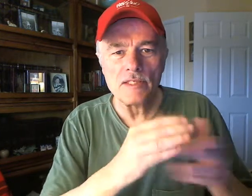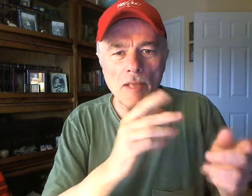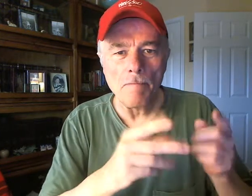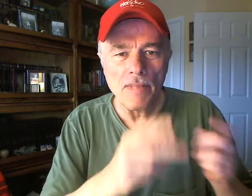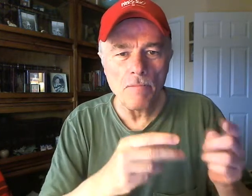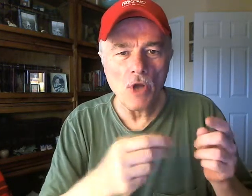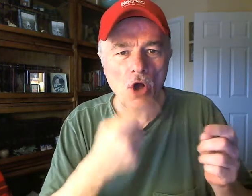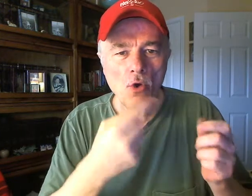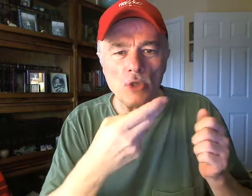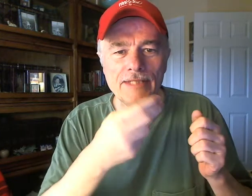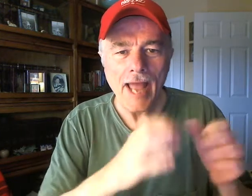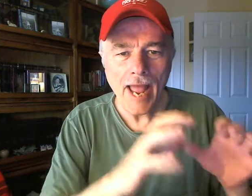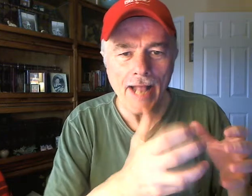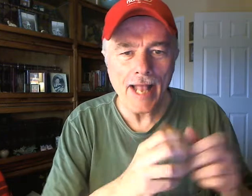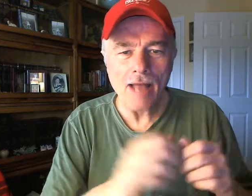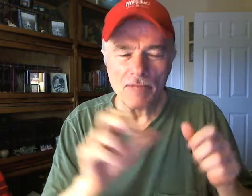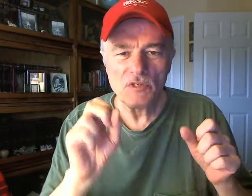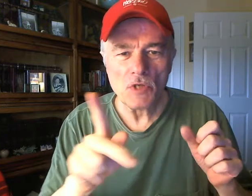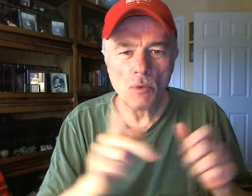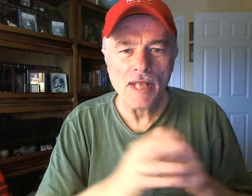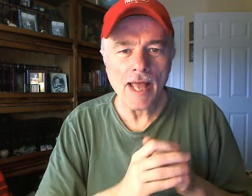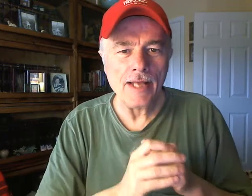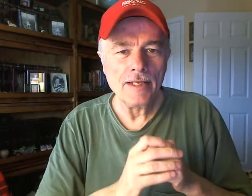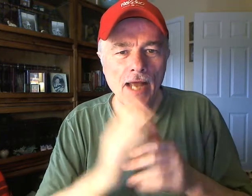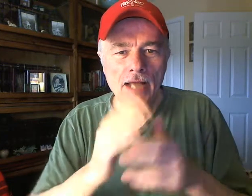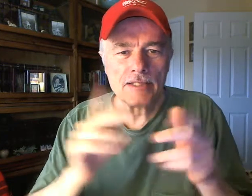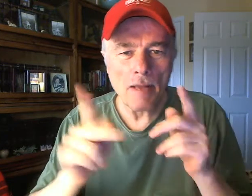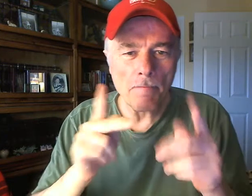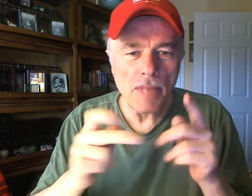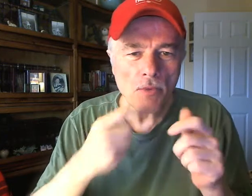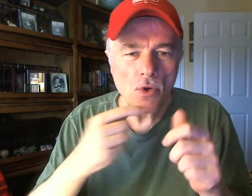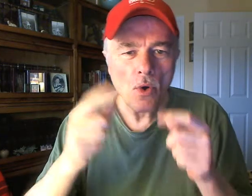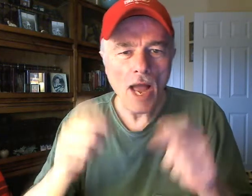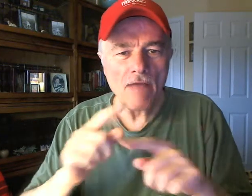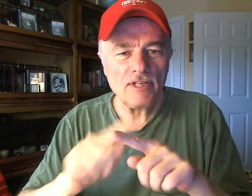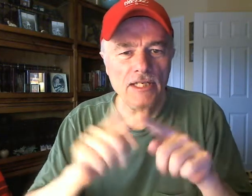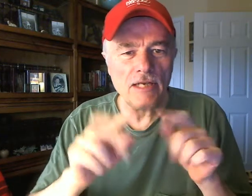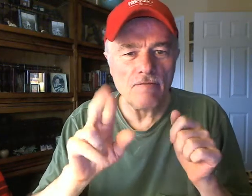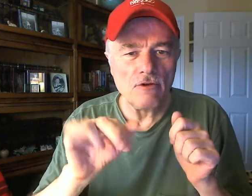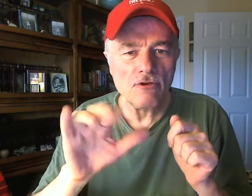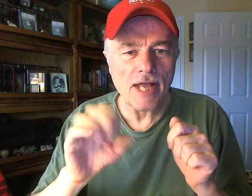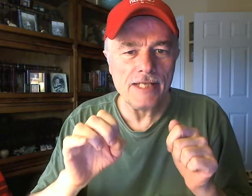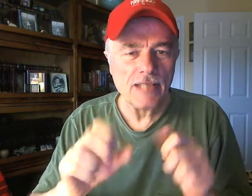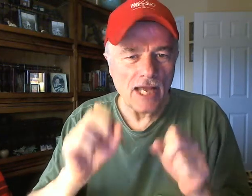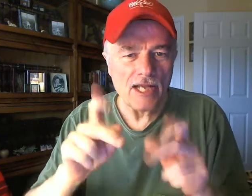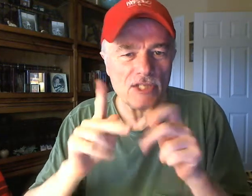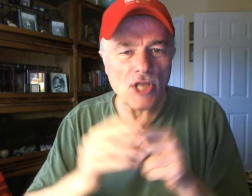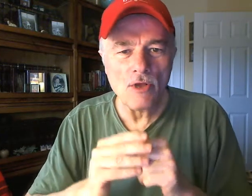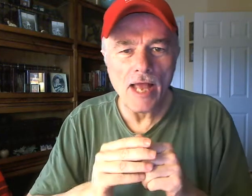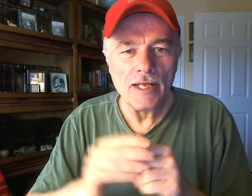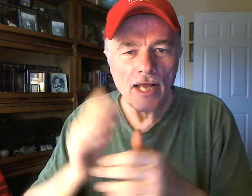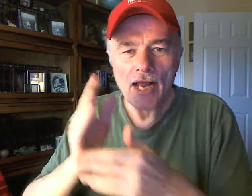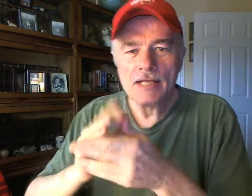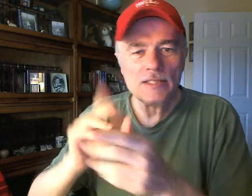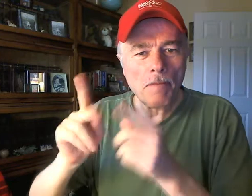medicine? People who's hacking. It's okay. Some people have different rings. It's okay. Some